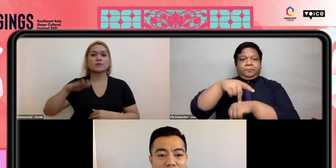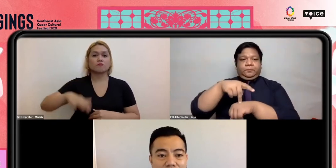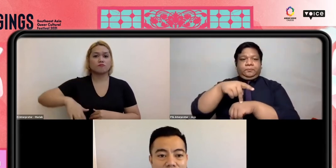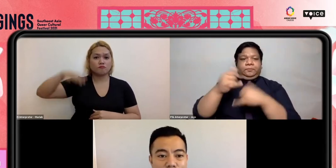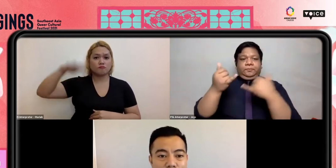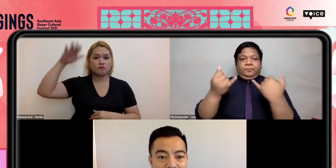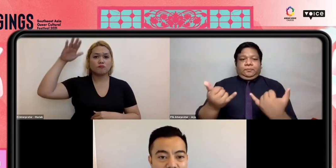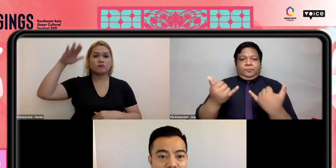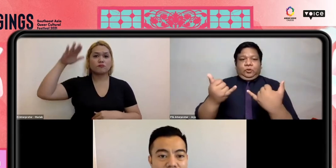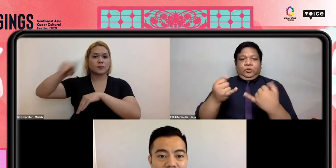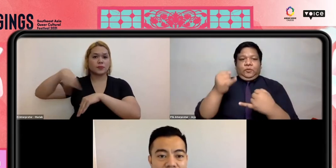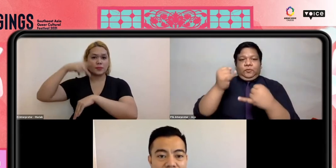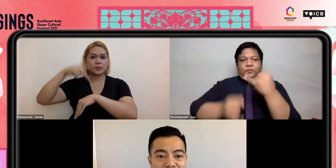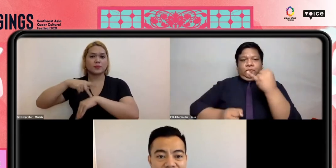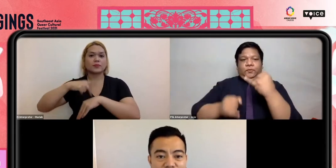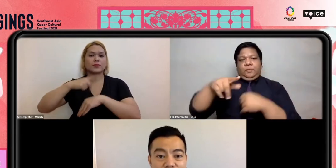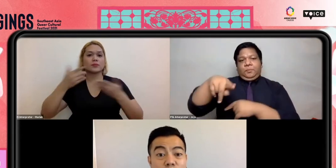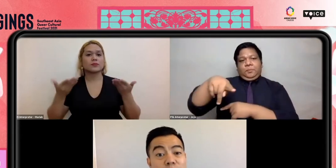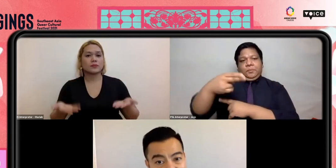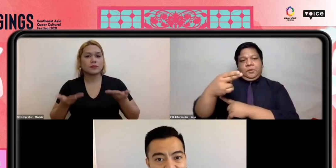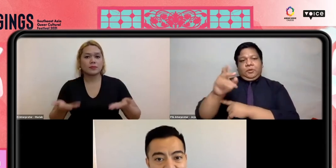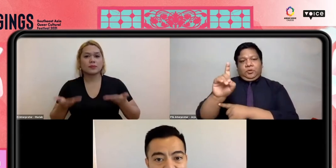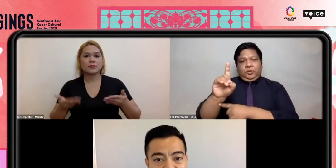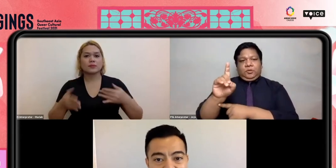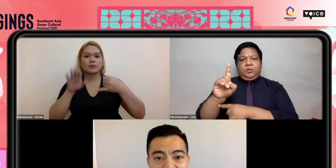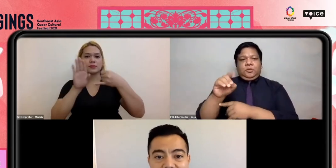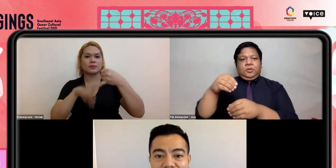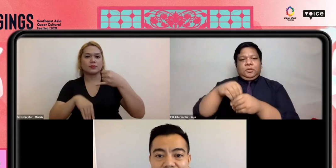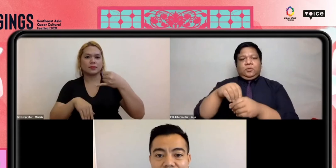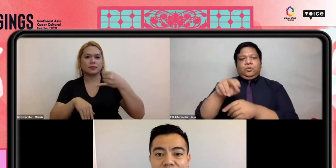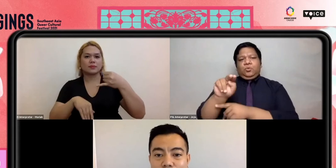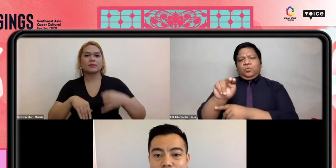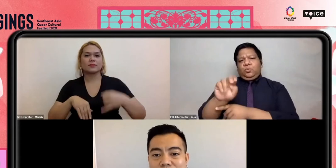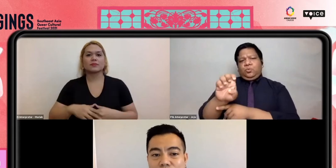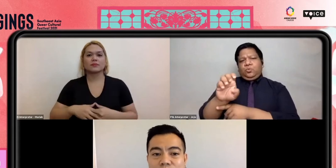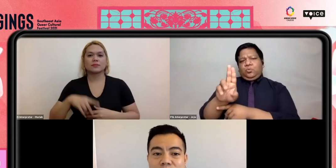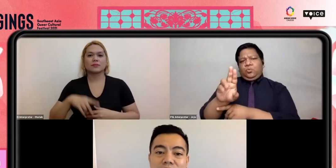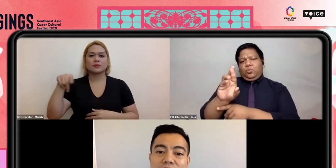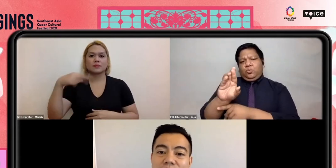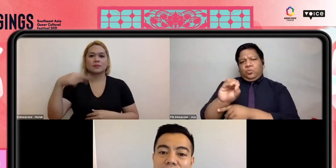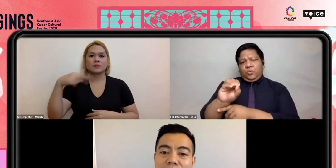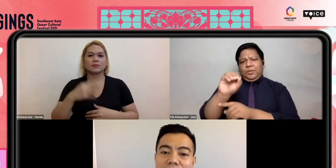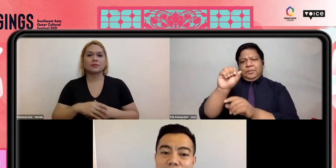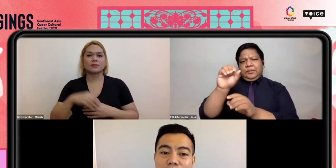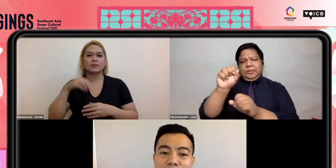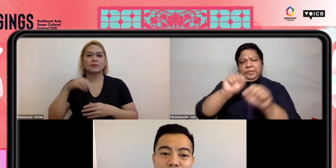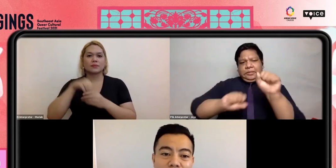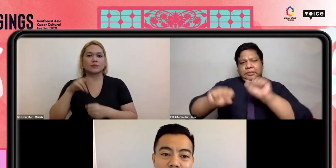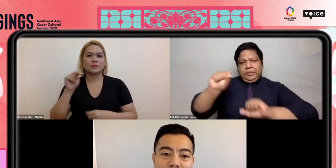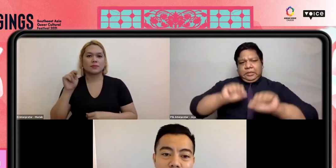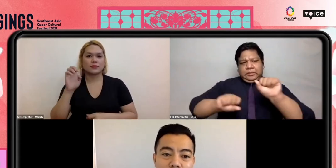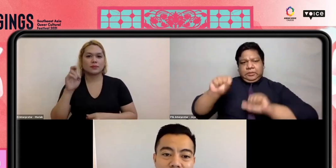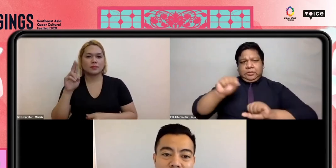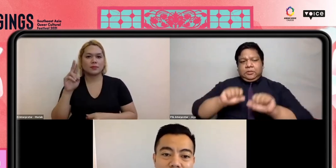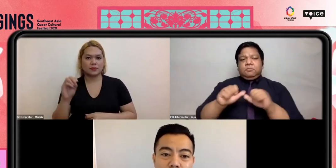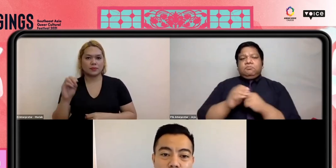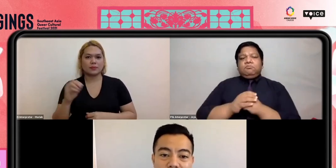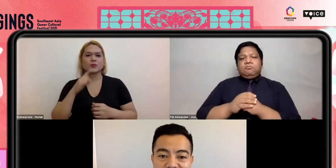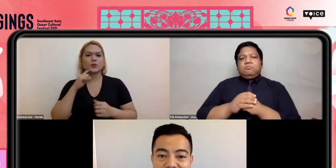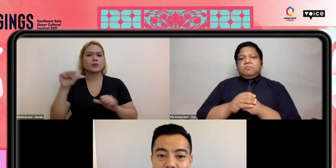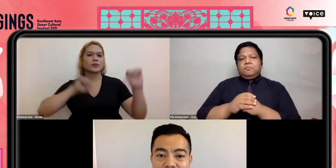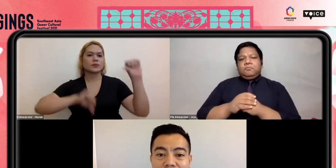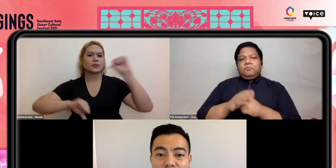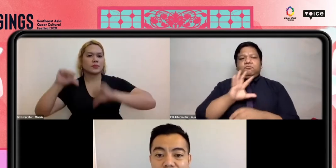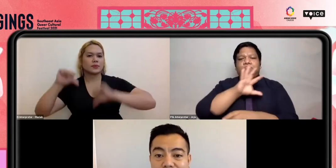final PhD year in decision neuroscience, studying human perception. They perform and compete in